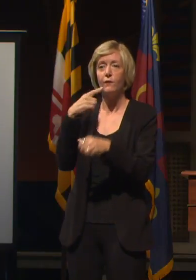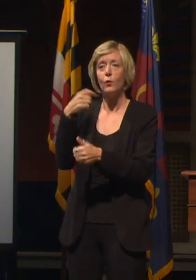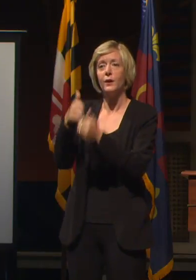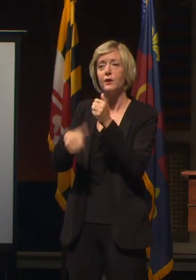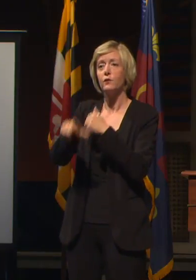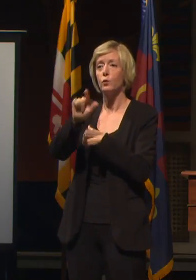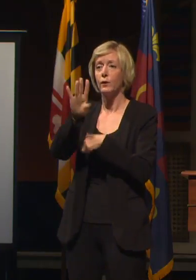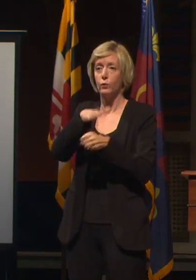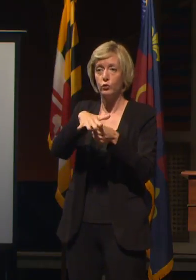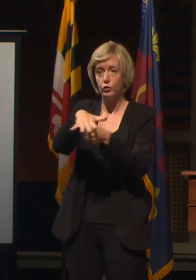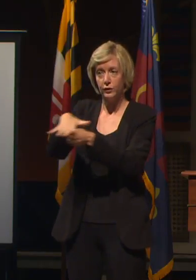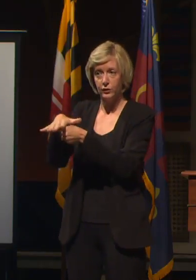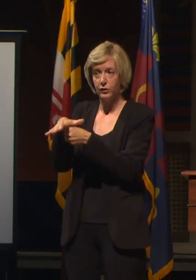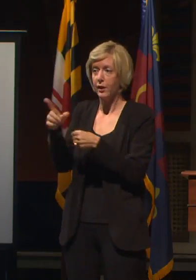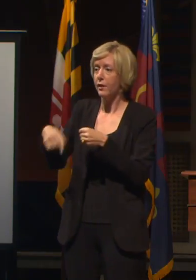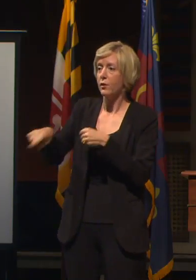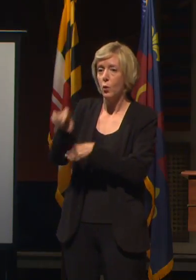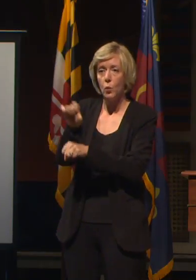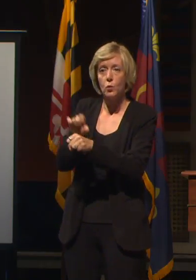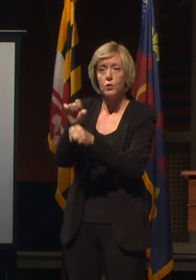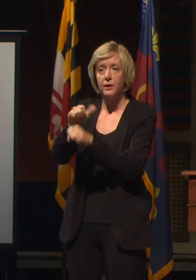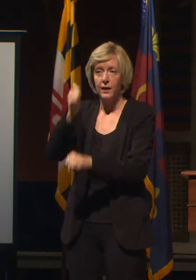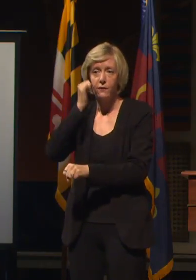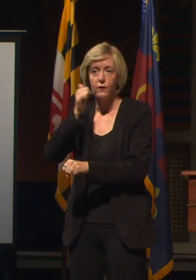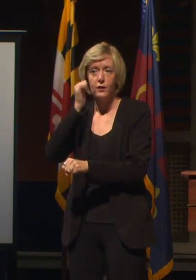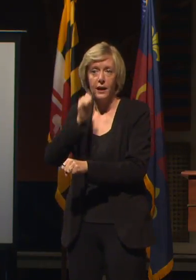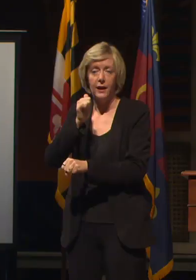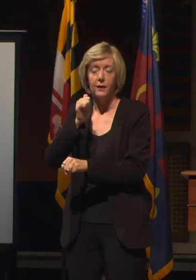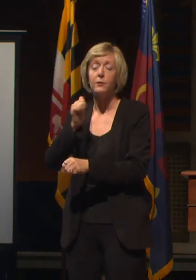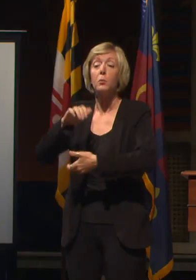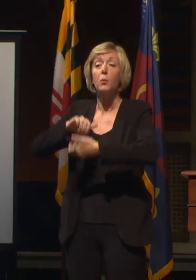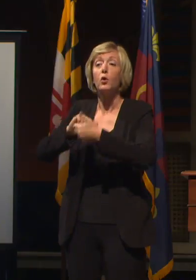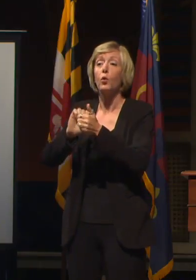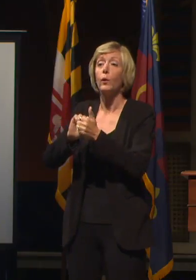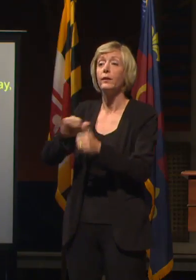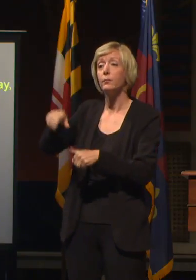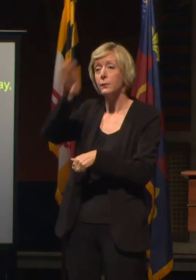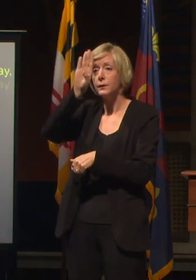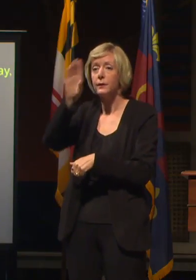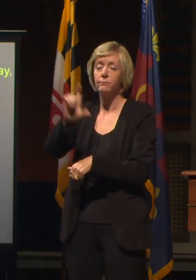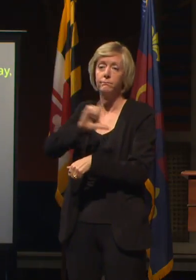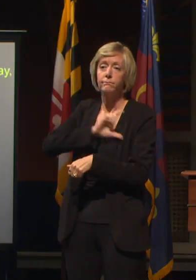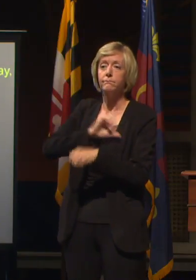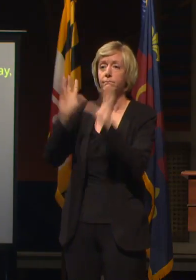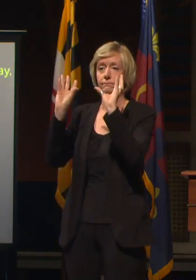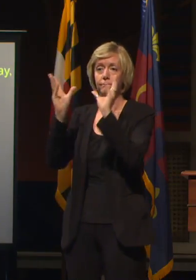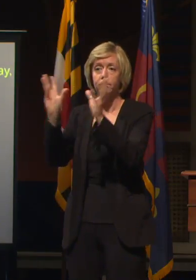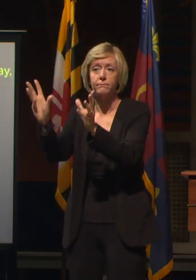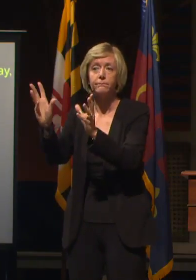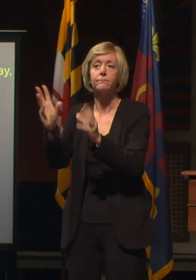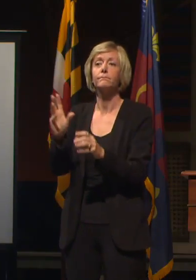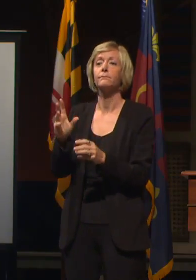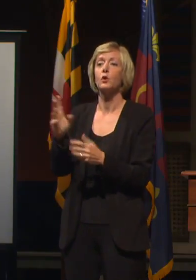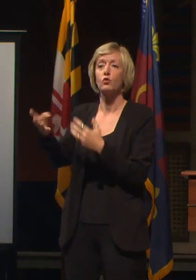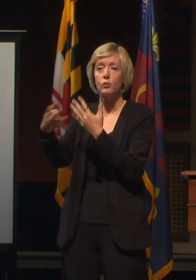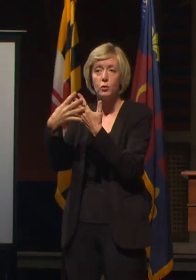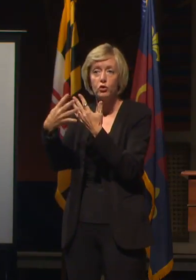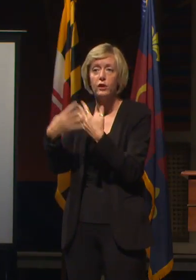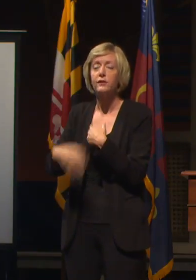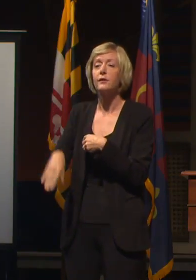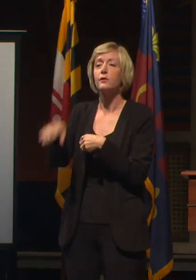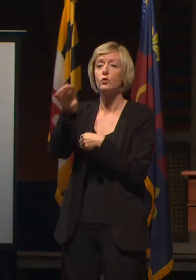jurisdictions. And they are working hard every day in partnership with first responders, law enforcement, criminal justice,